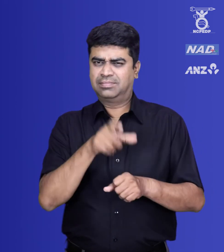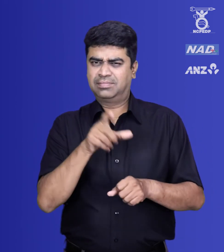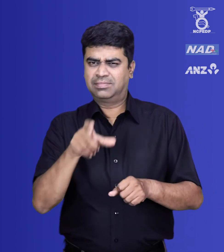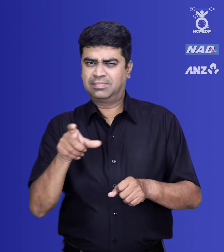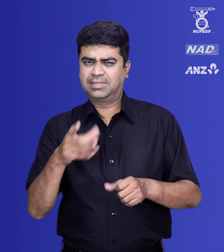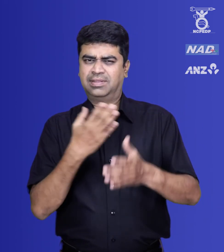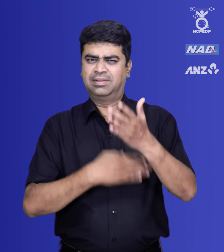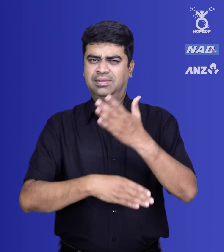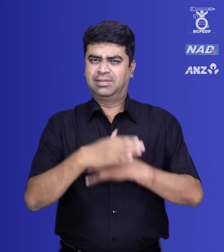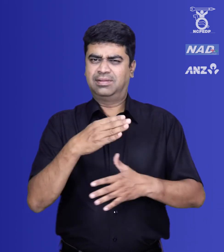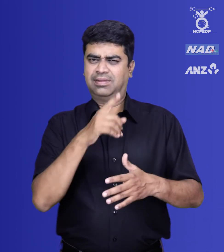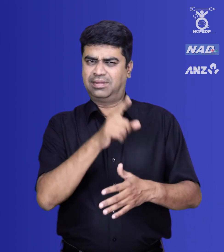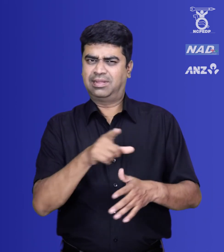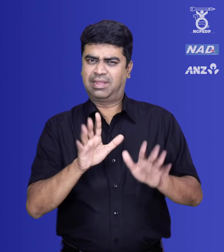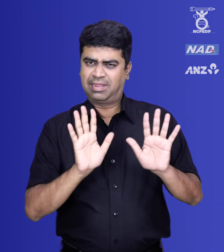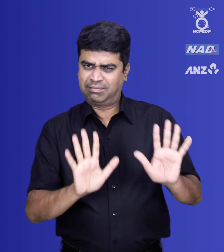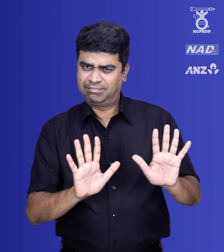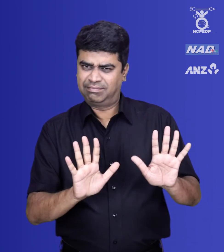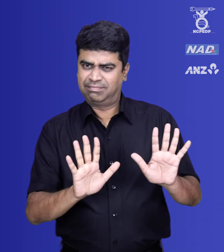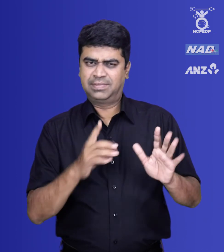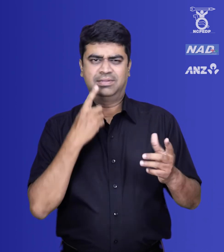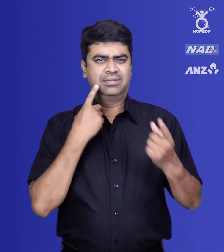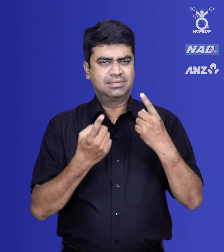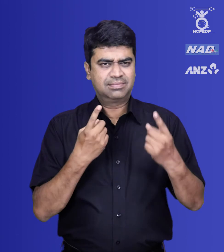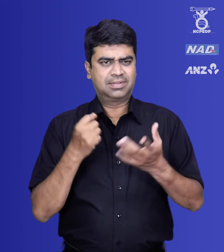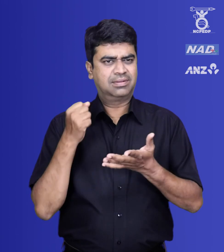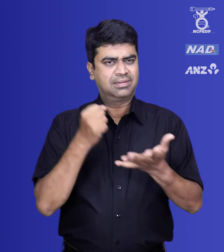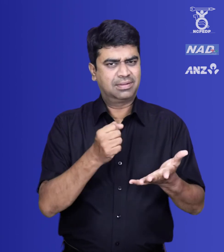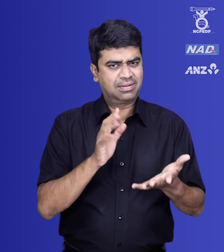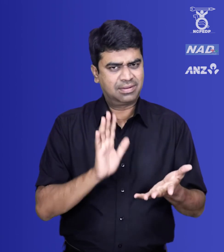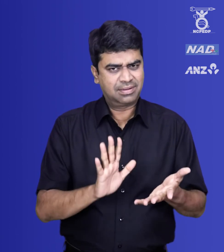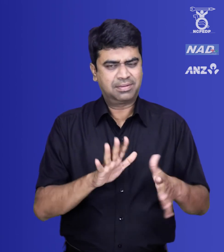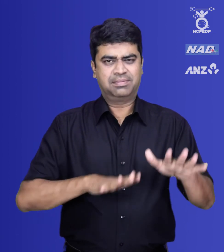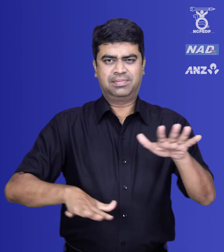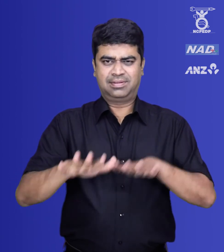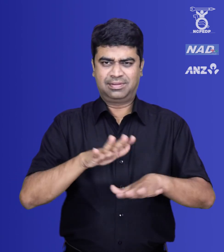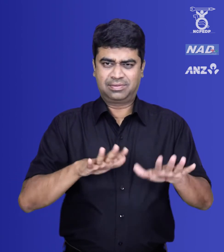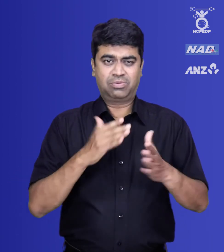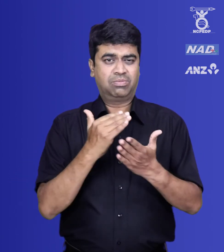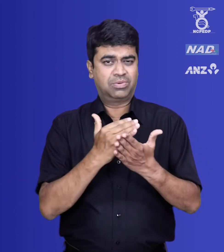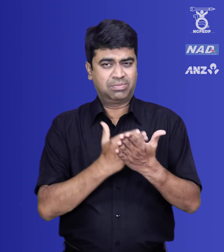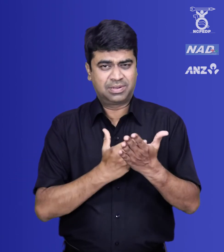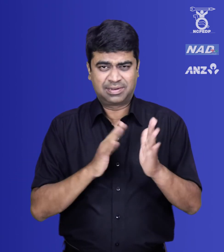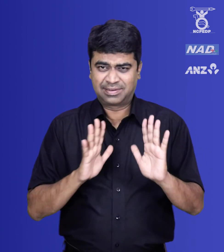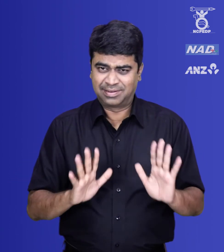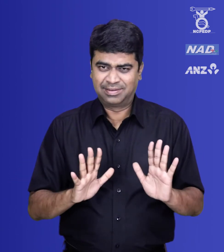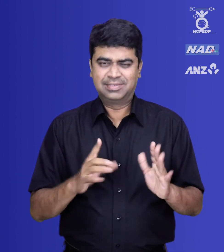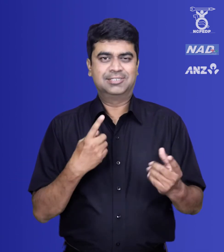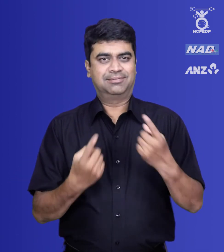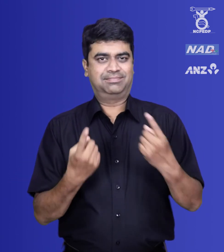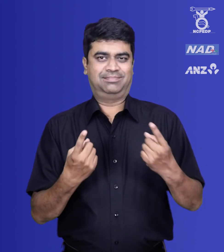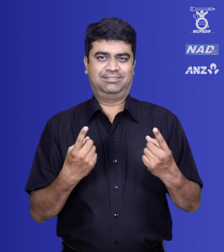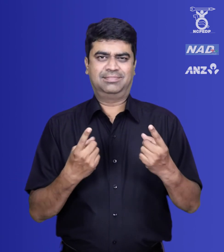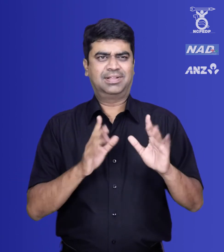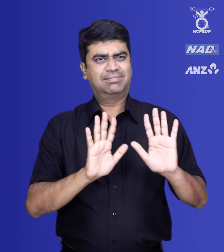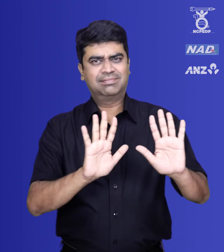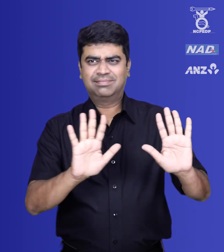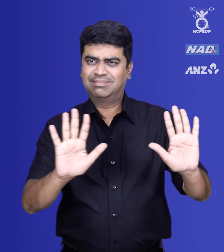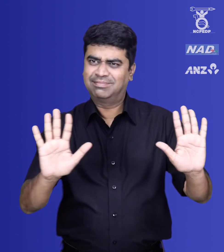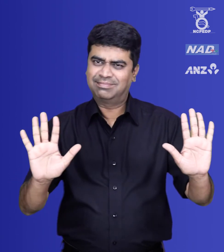all general schemes and programs involving the persons with disabilities to ensure that the scheme and programs do not have